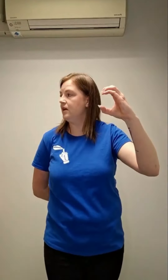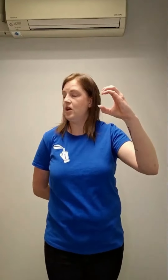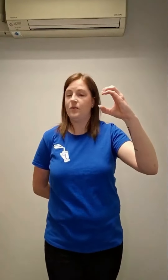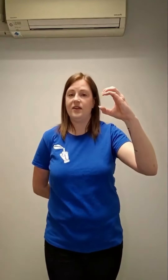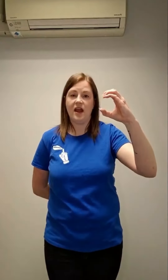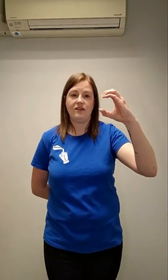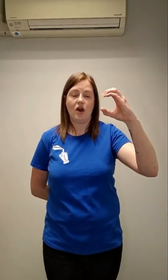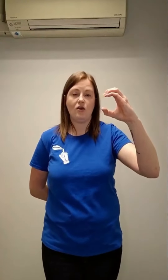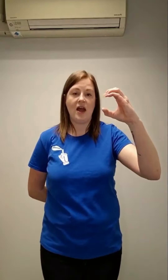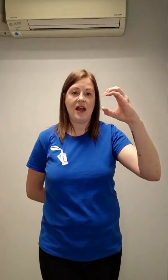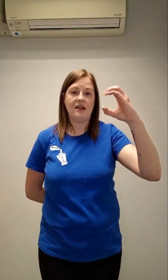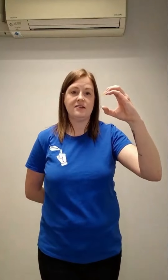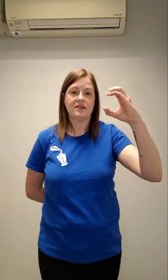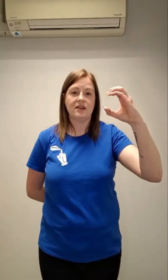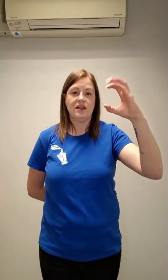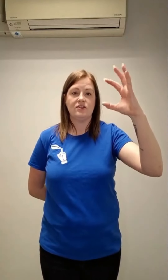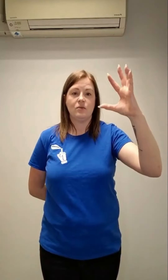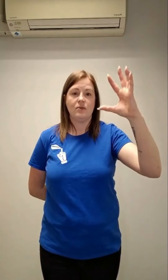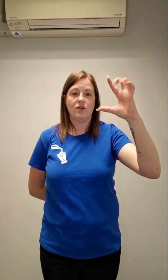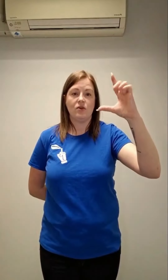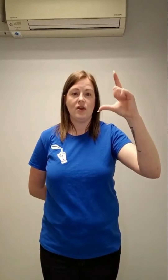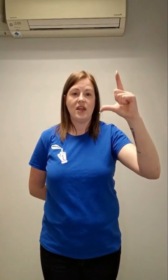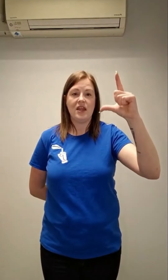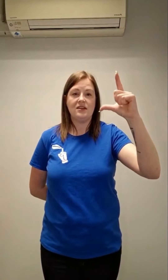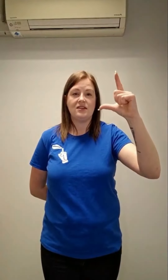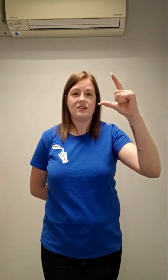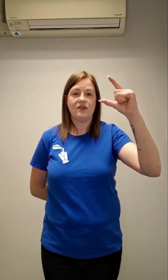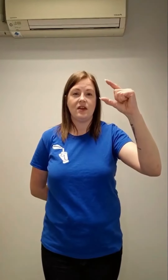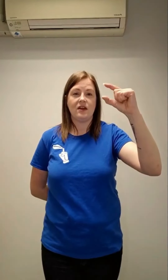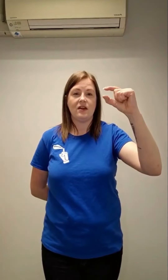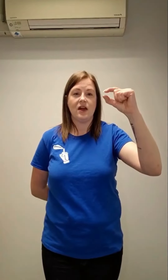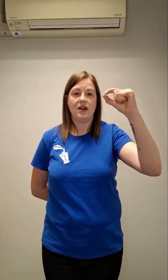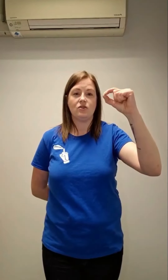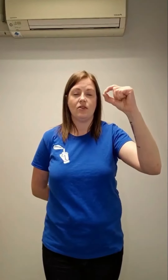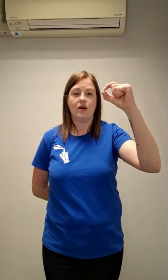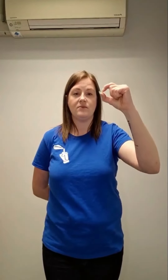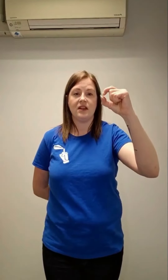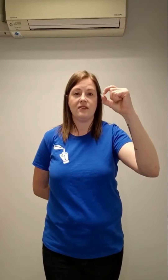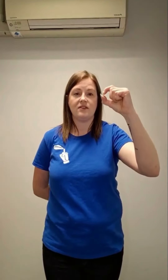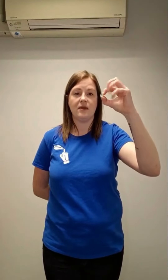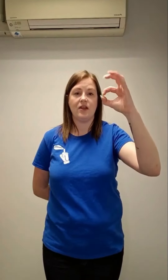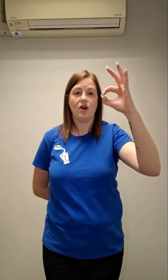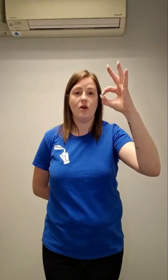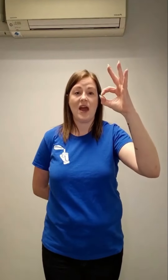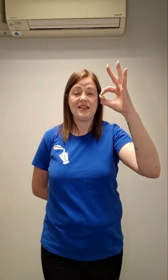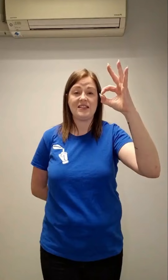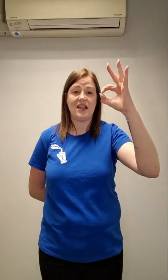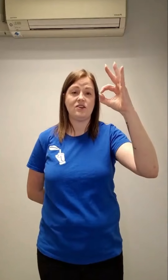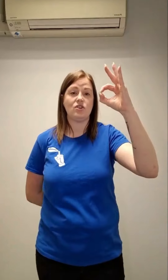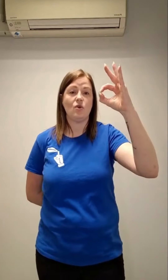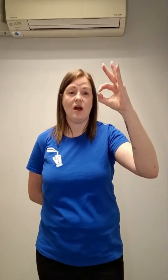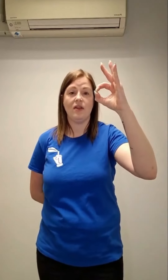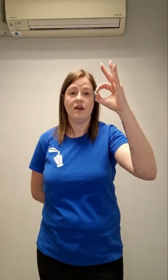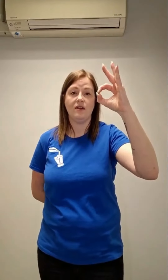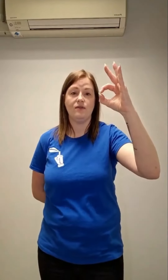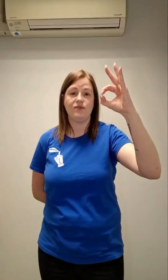We then have an O hand, so you bring your index finger and your thumb together to make an O and extend your other